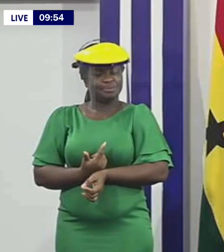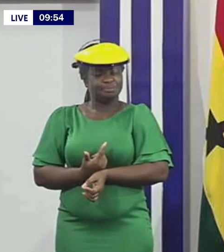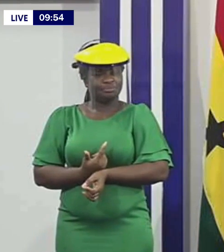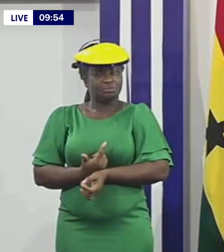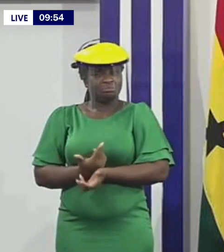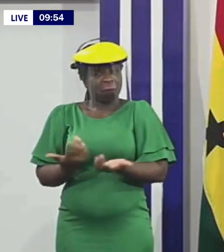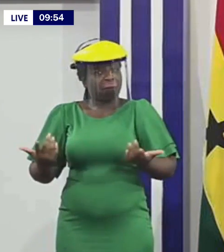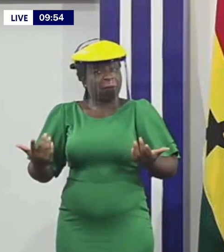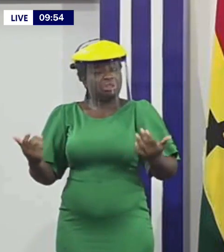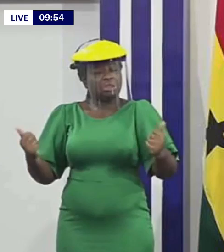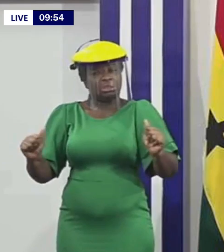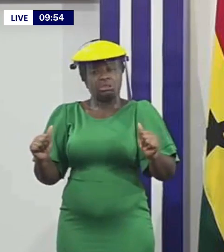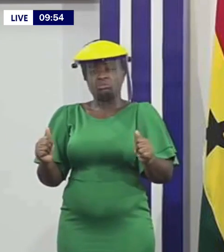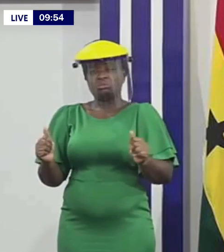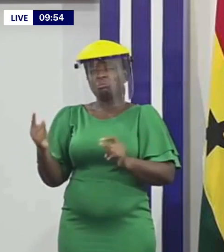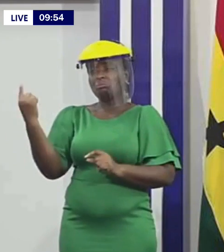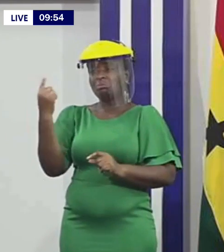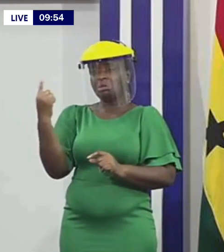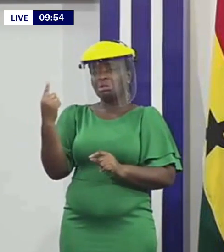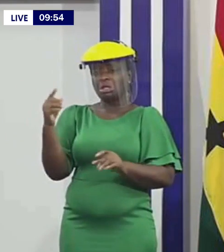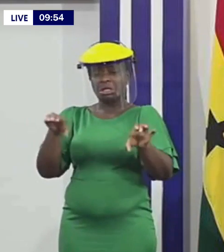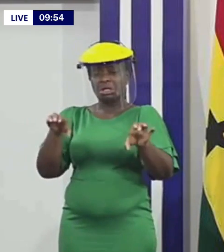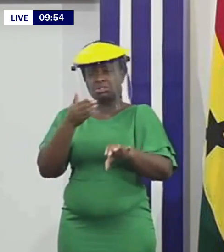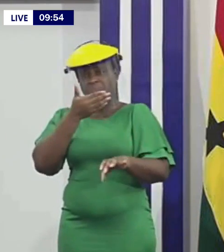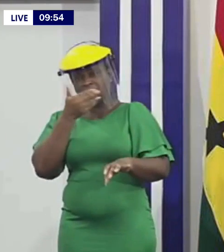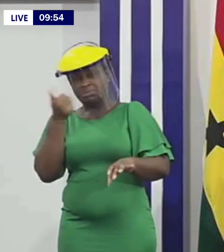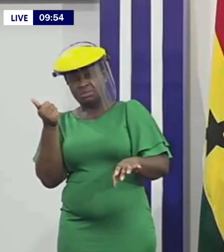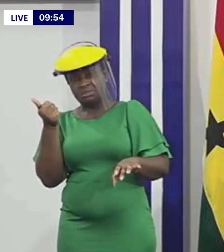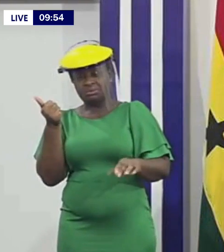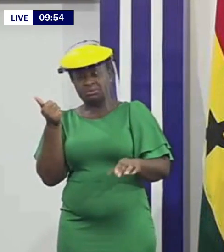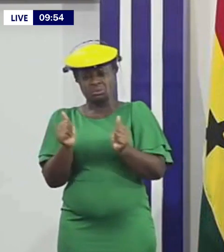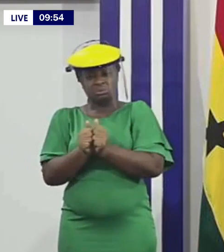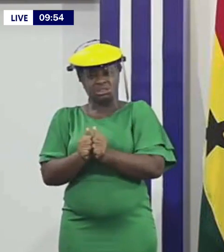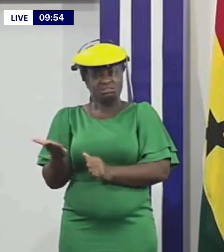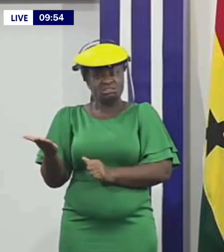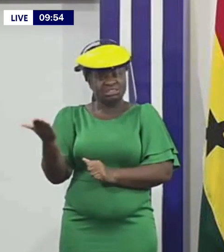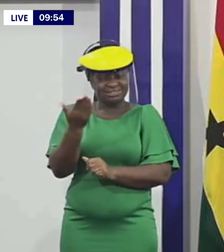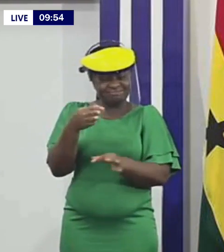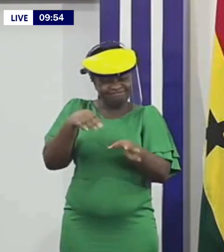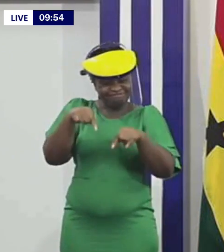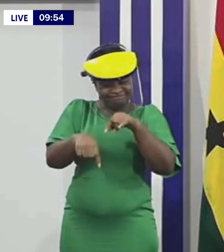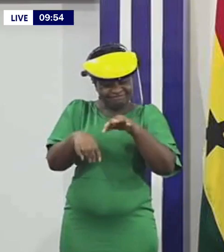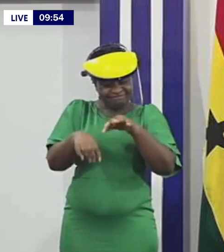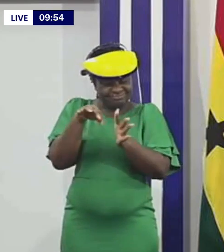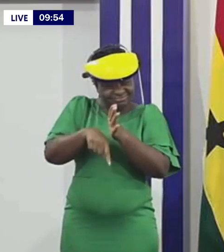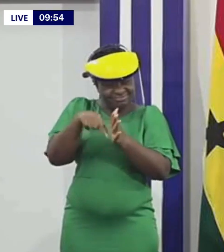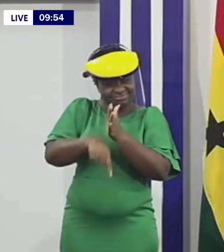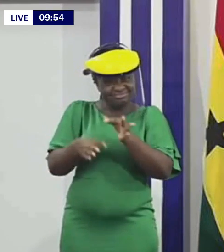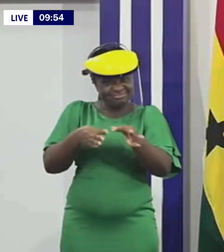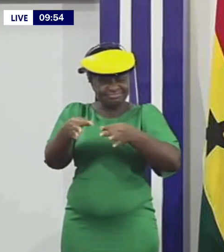We can only get better and act better with this kind of detailed information.